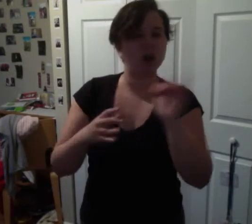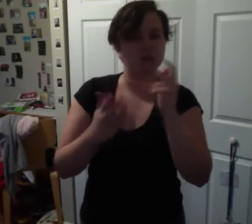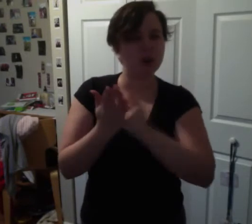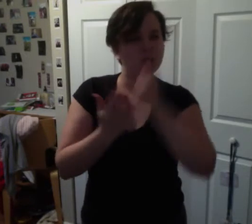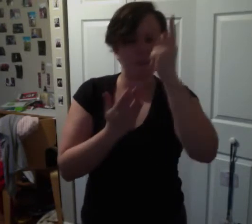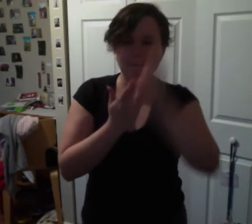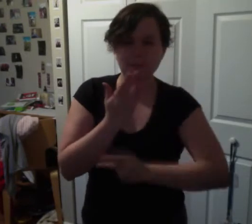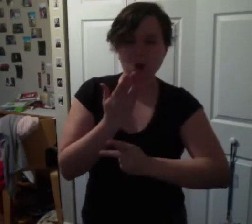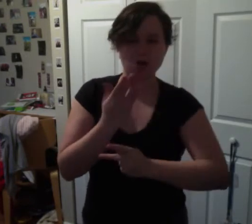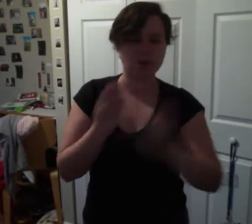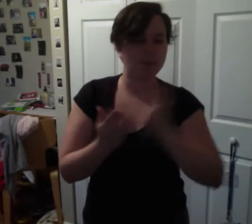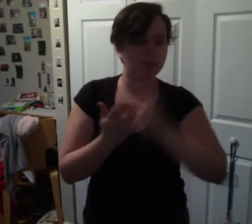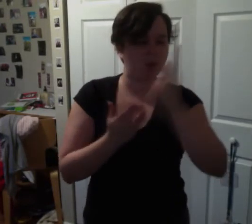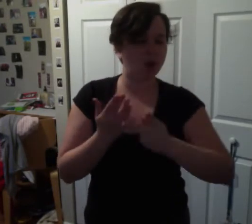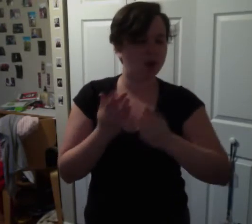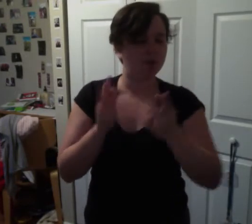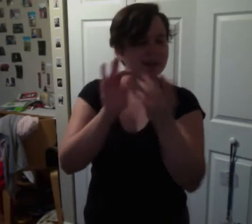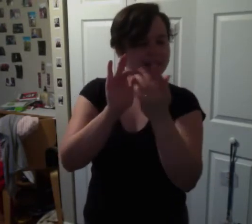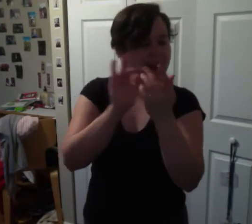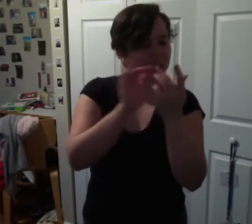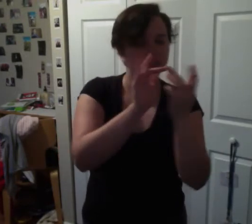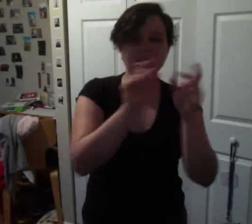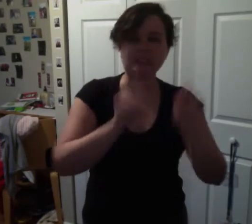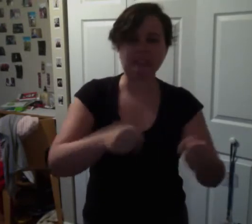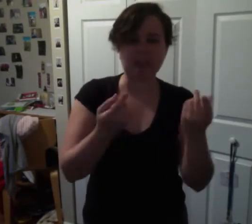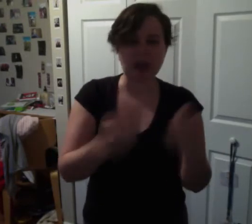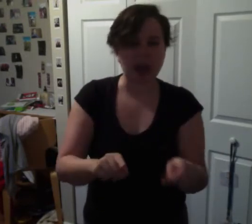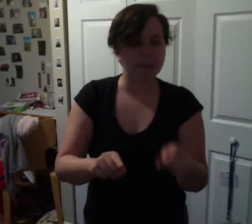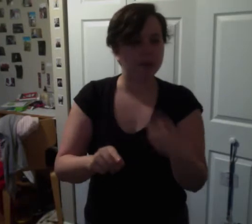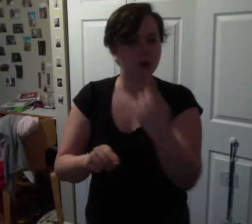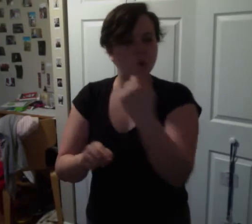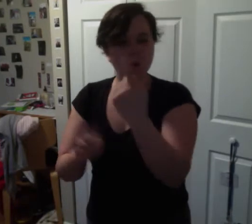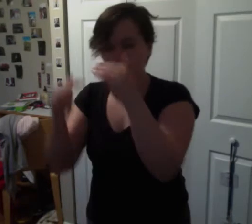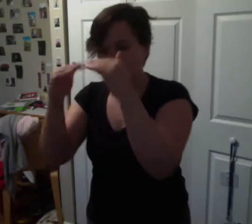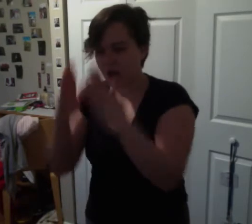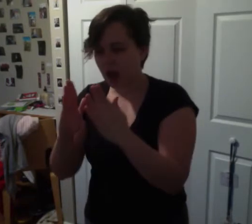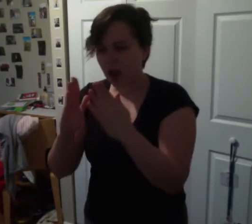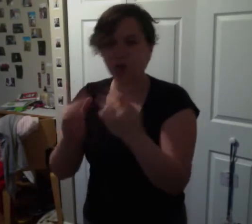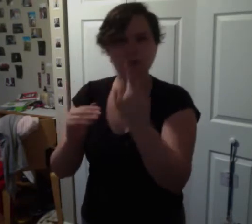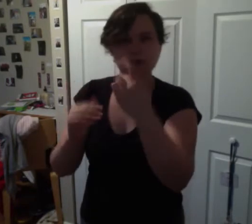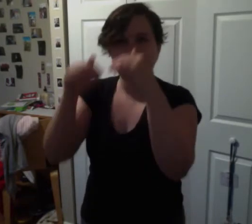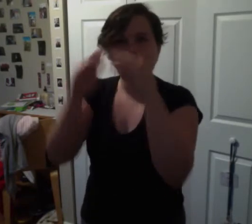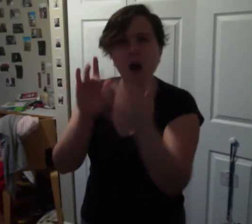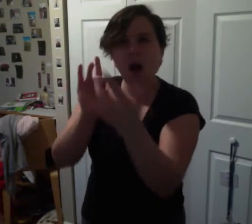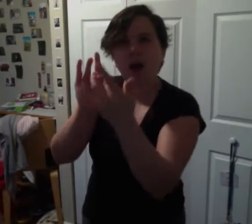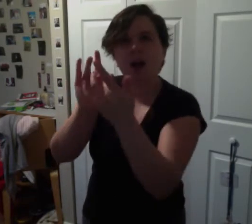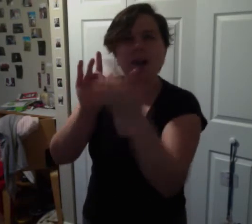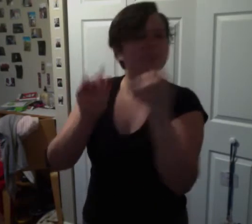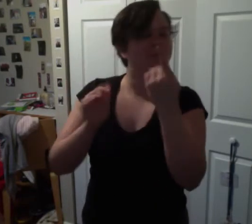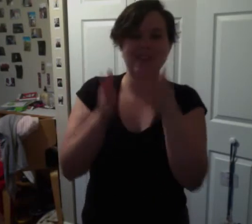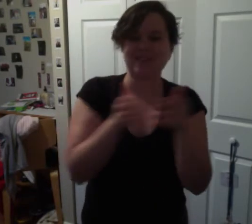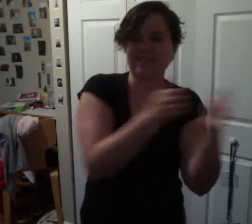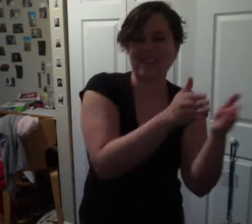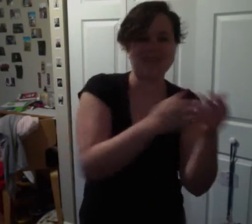happen between one house and another, between one neighbor and another. That this building became what we call